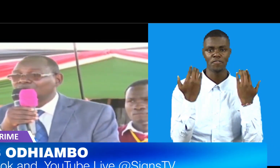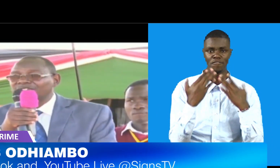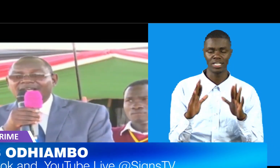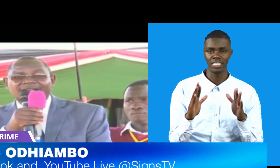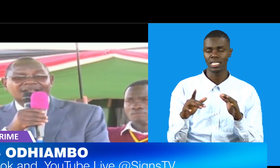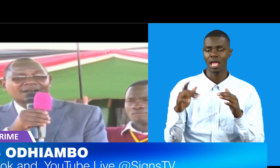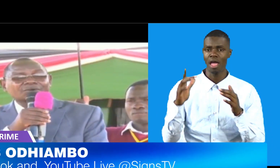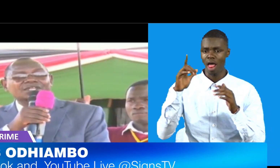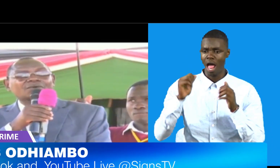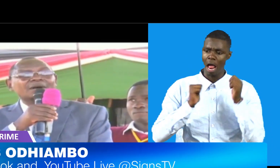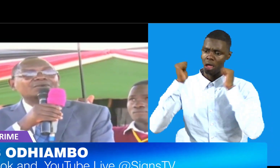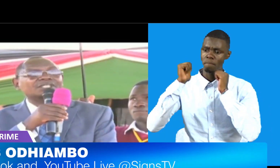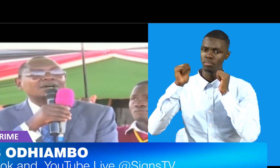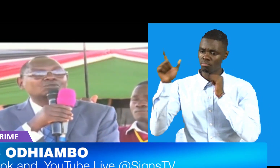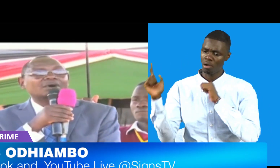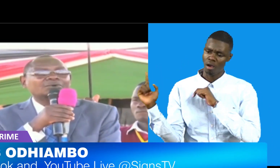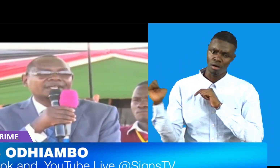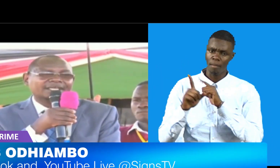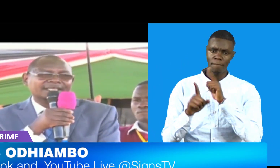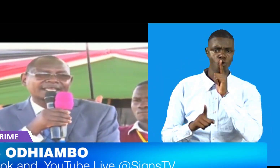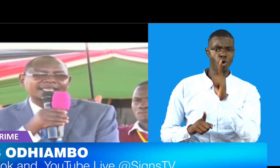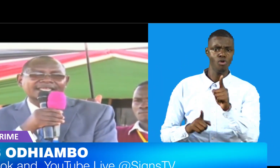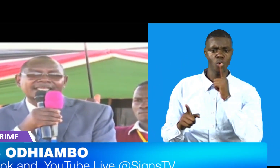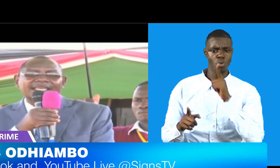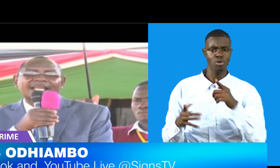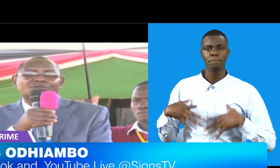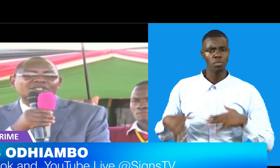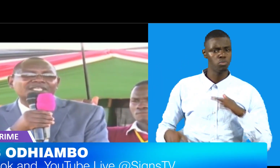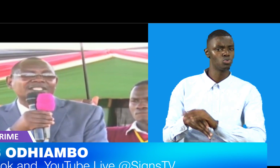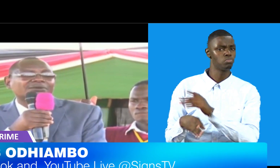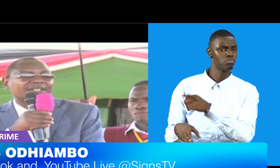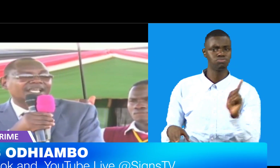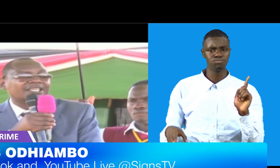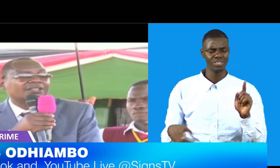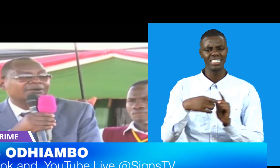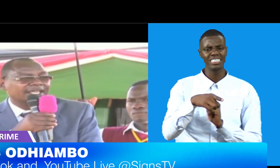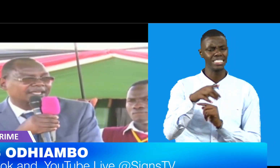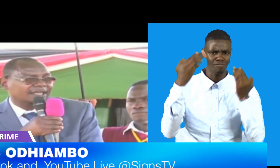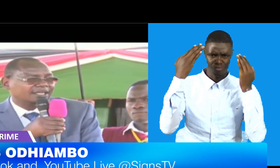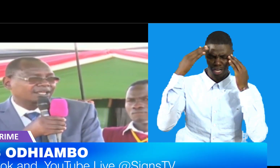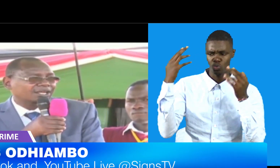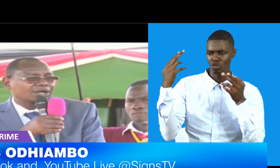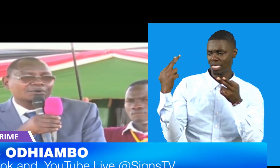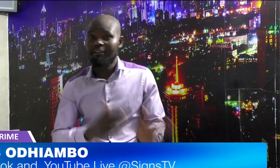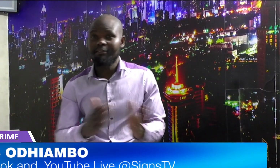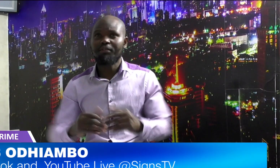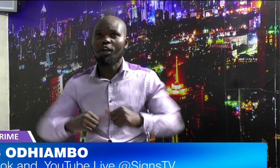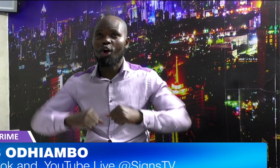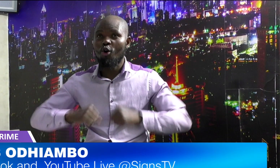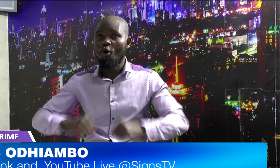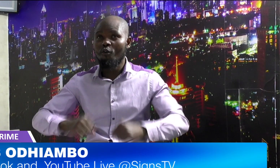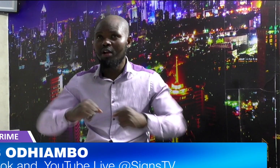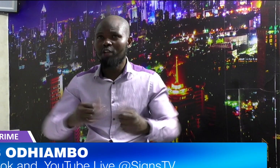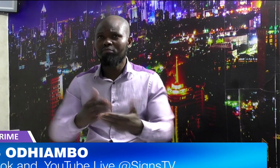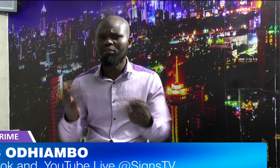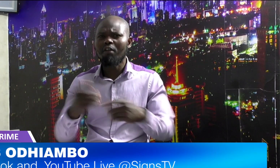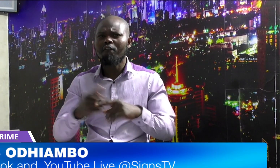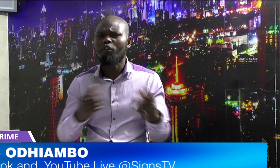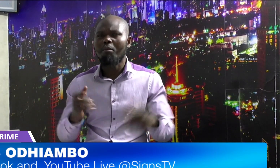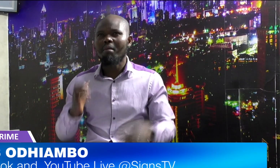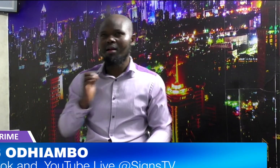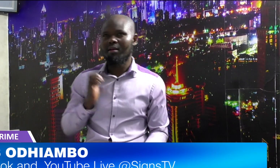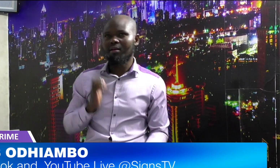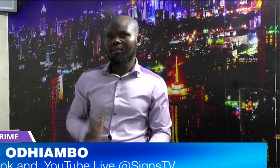wa jeshi kuja kuamrisha watu watoke. Yeye ajui historia hiyo area. On to other